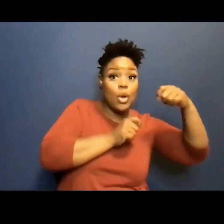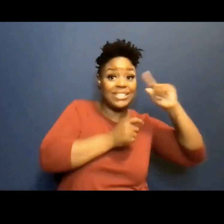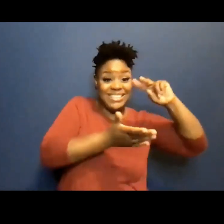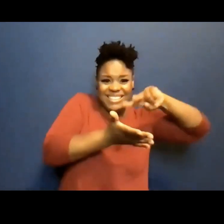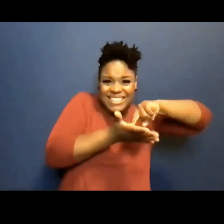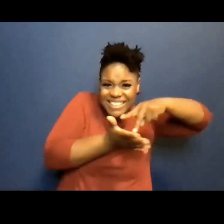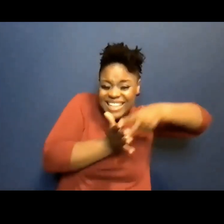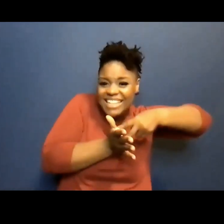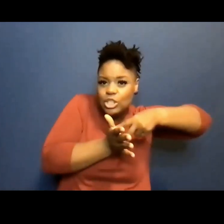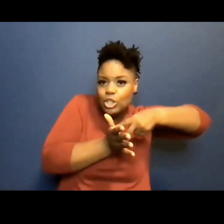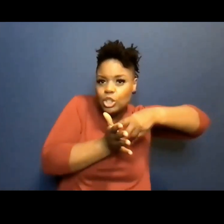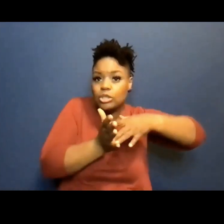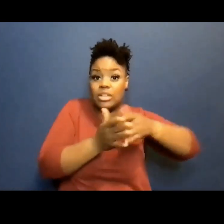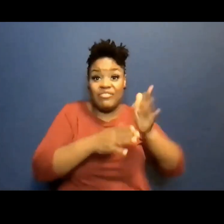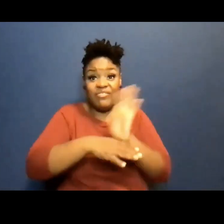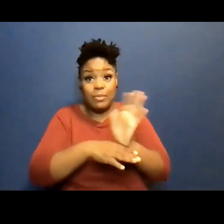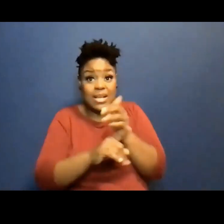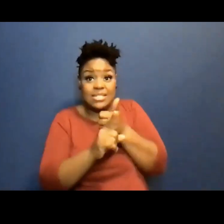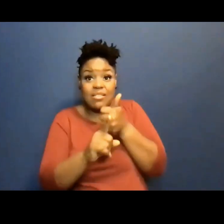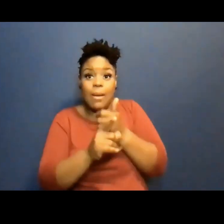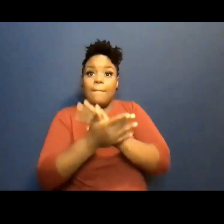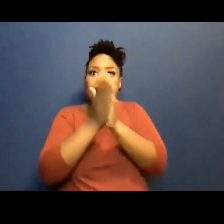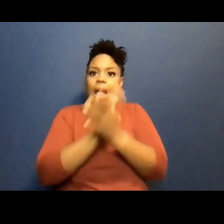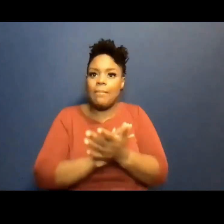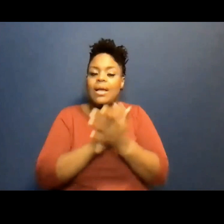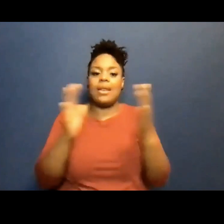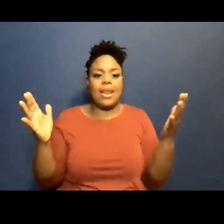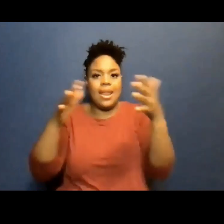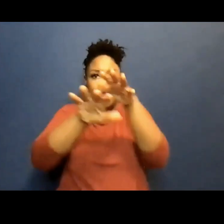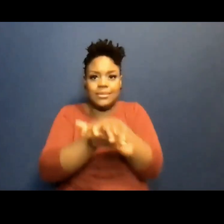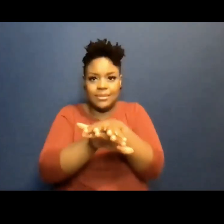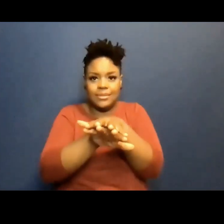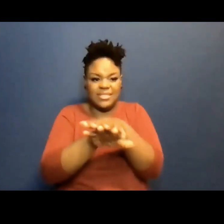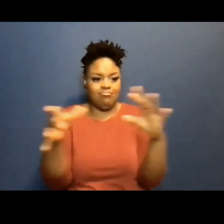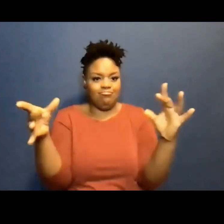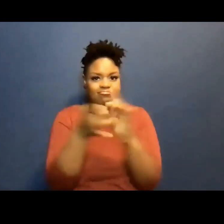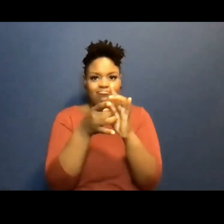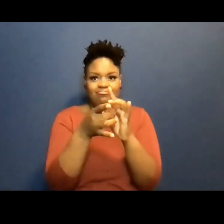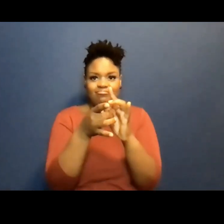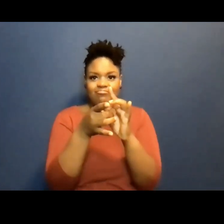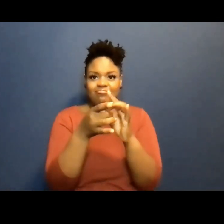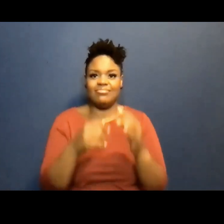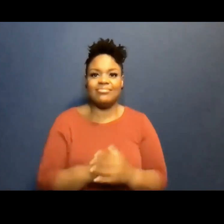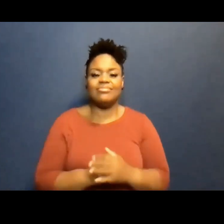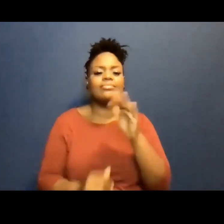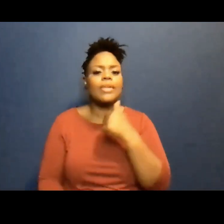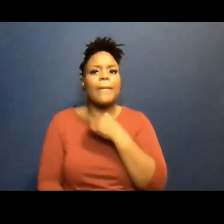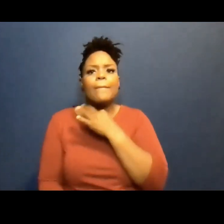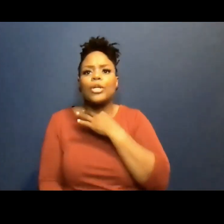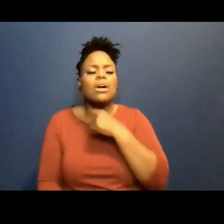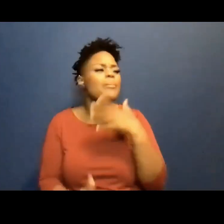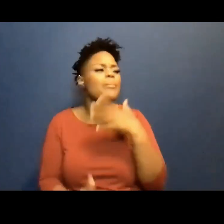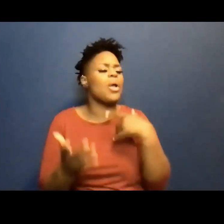of the things I'd love to kind of get talk about a little bit is there's and then I'm probably going to